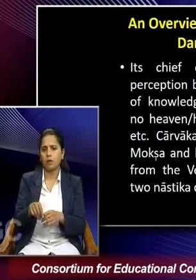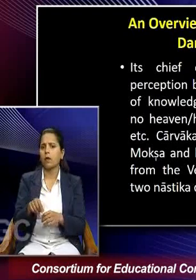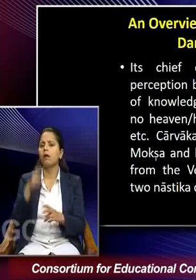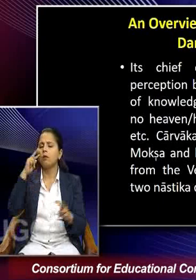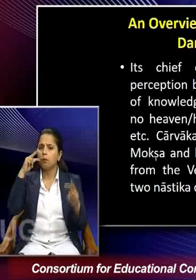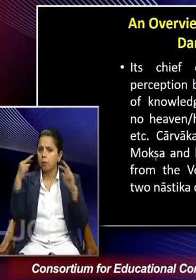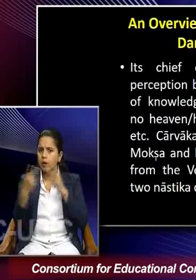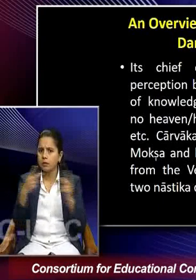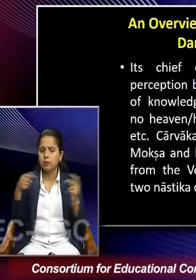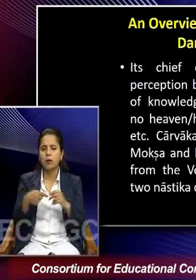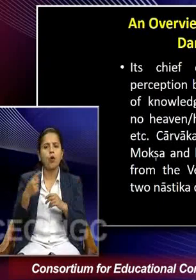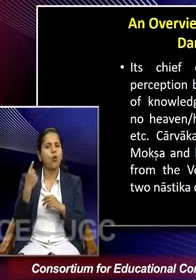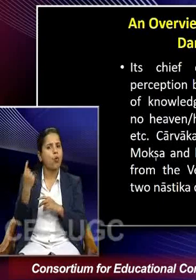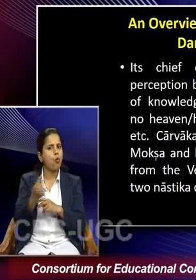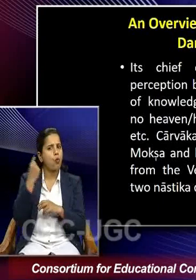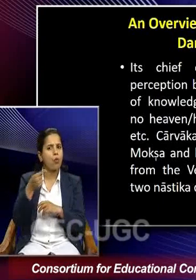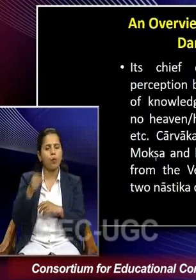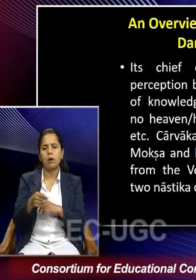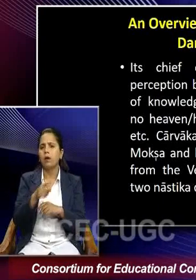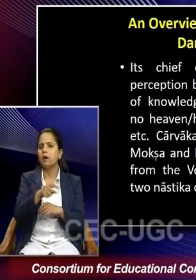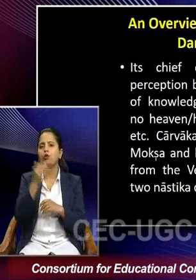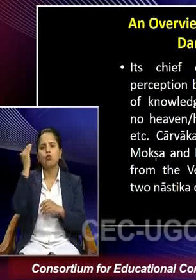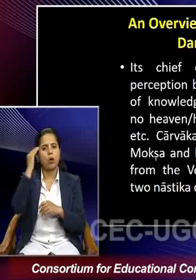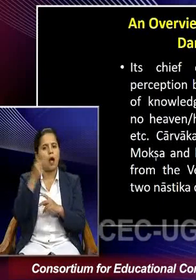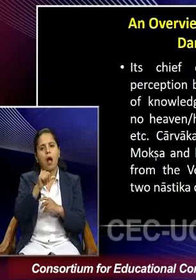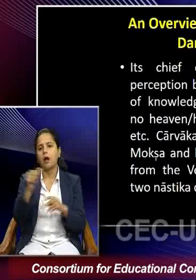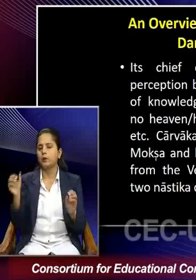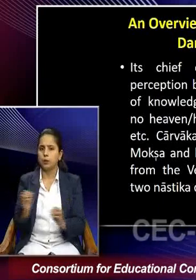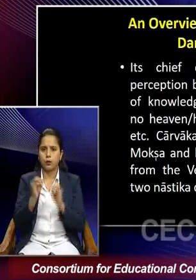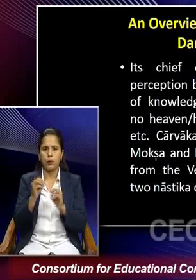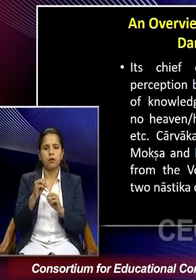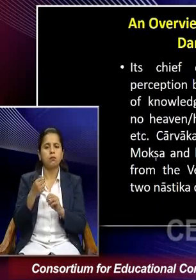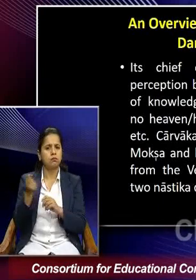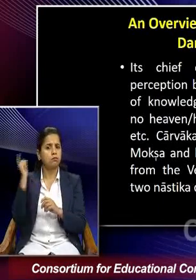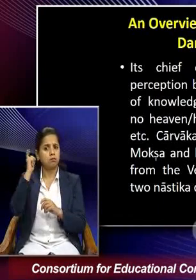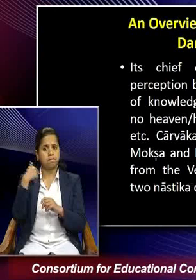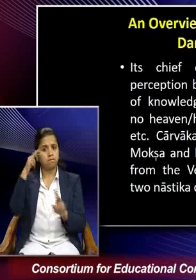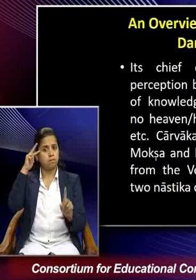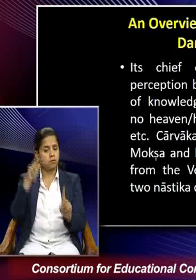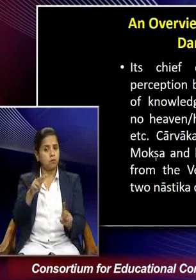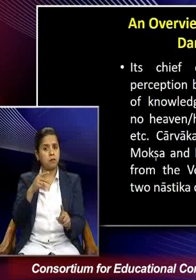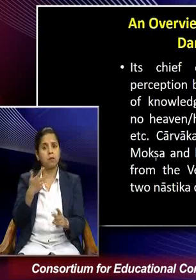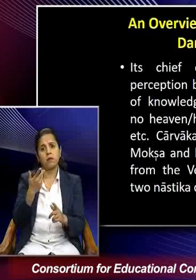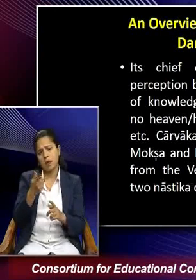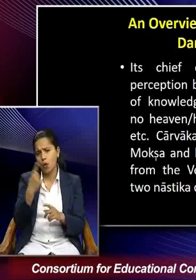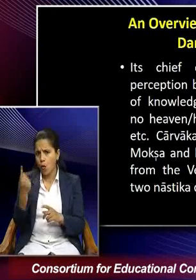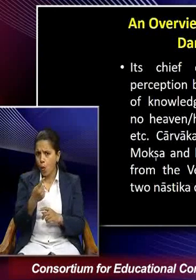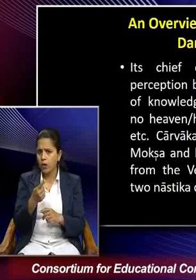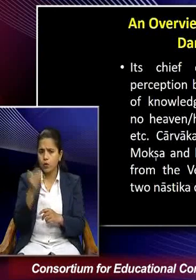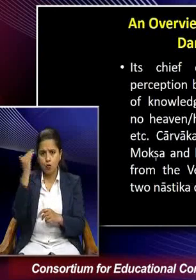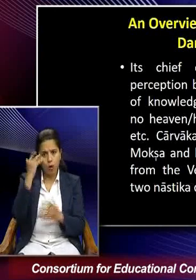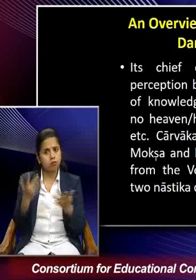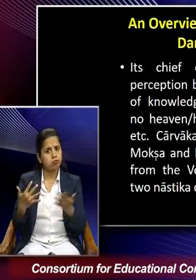perception is the only valid source of knowledge. So they believe that only perception is the valid source of